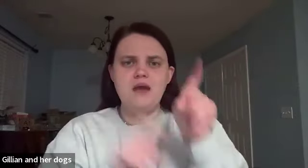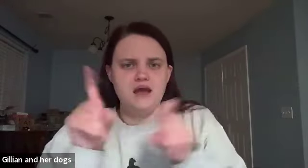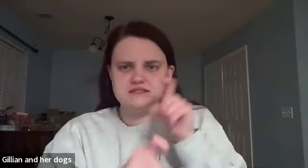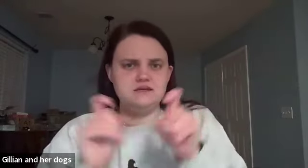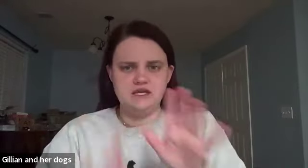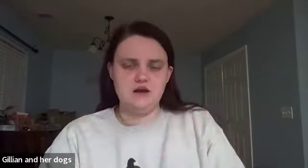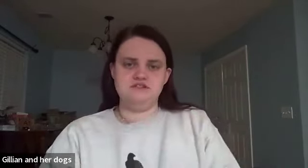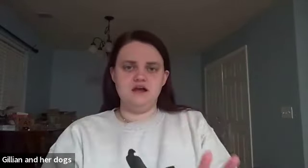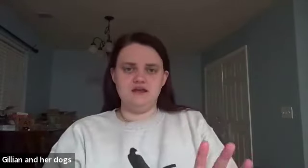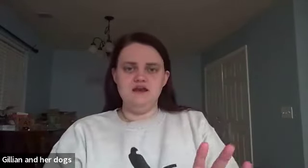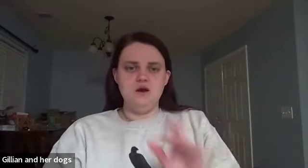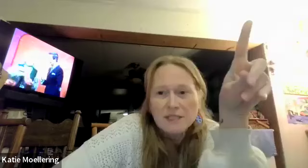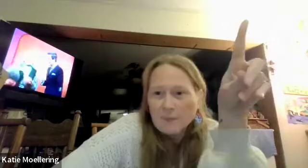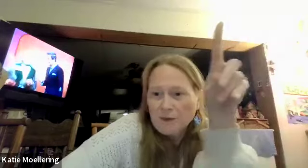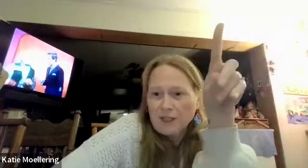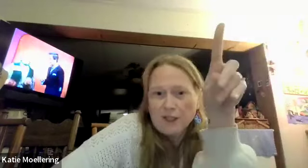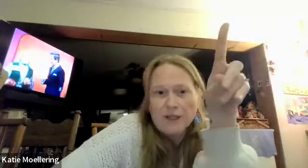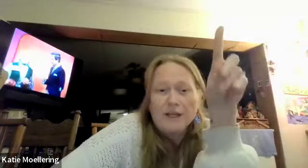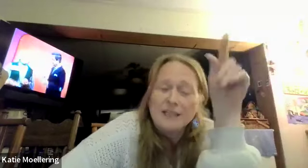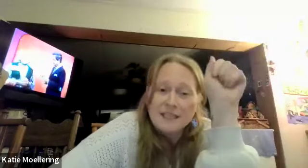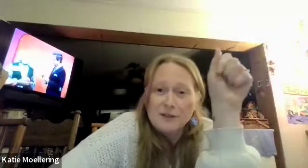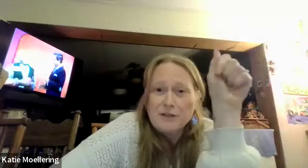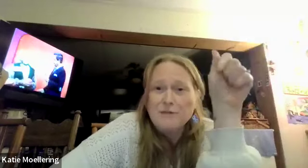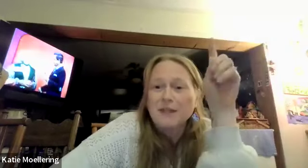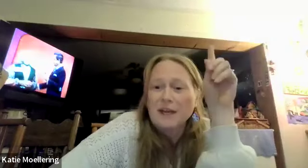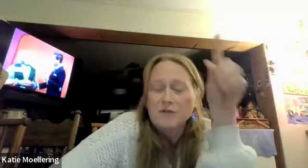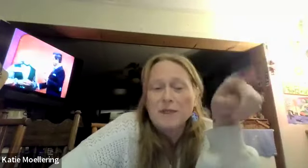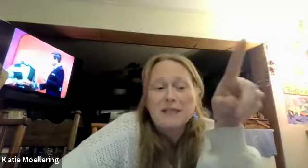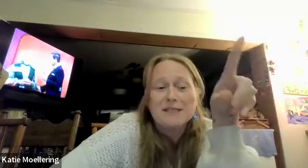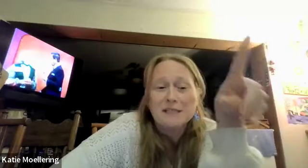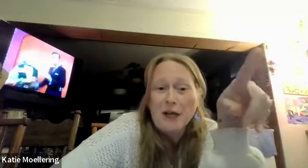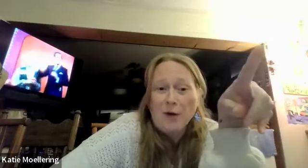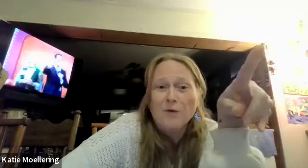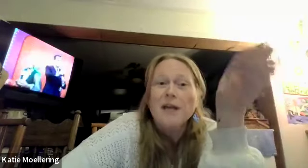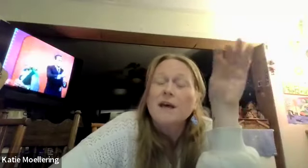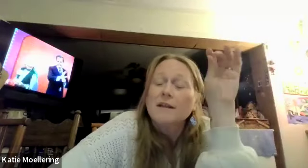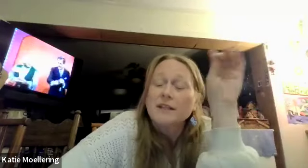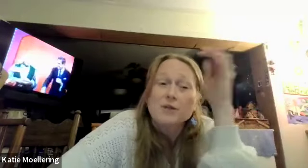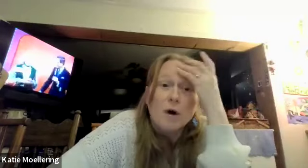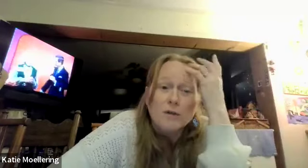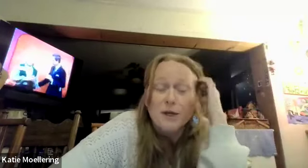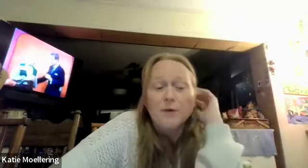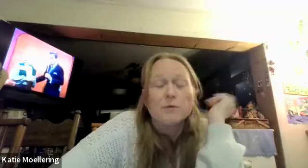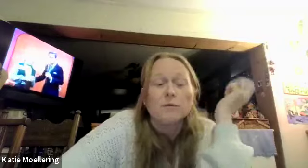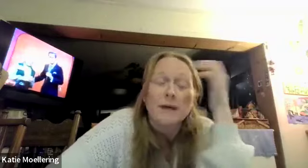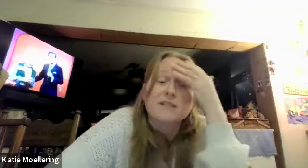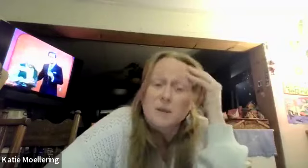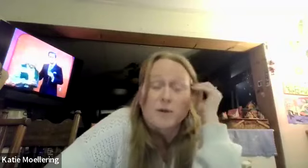kept asking me, and I was like, I'm going to stop you right here and tell "Yes, you that everybody needs to know that you also ran a summer